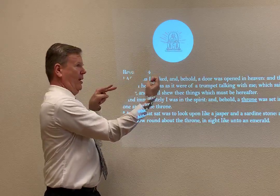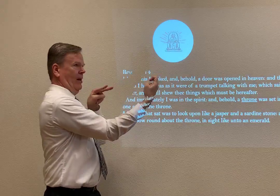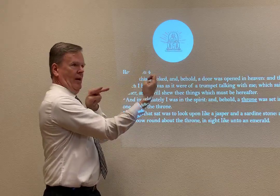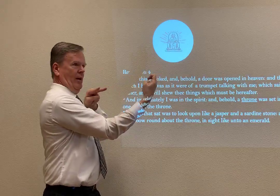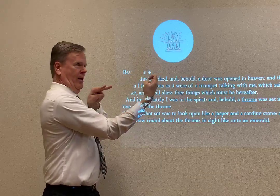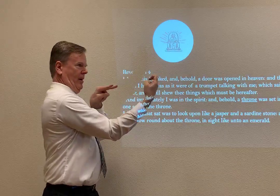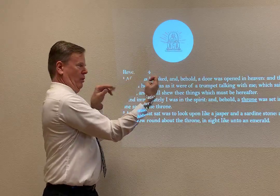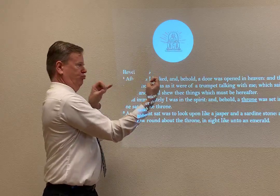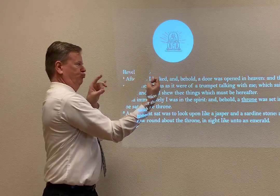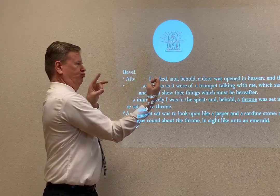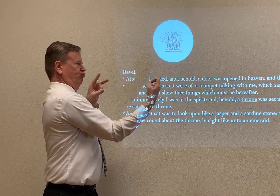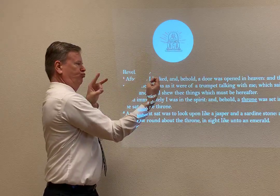look upon